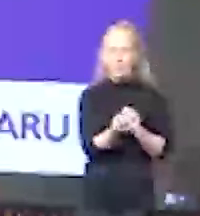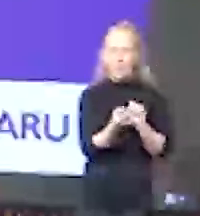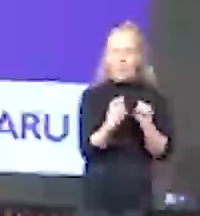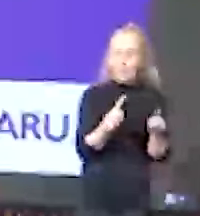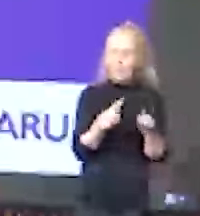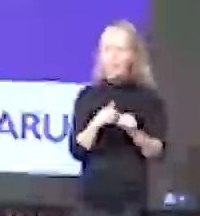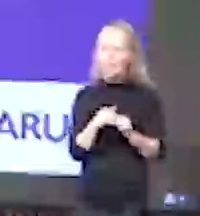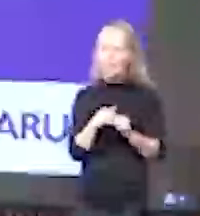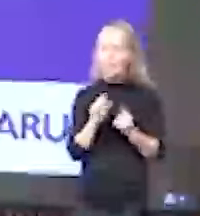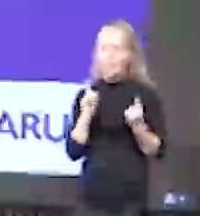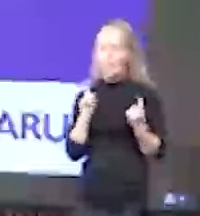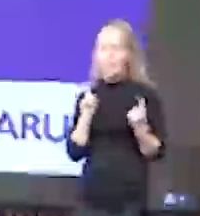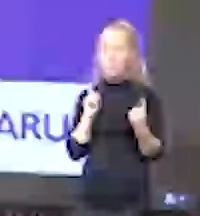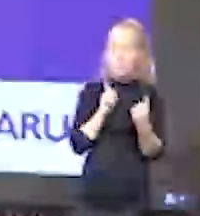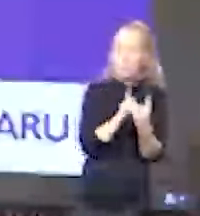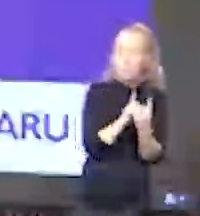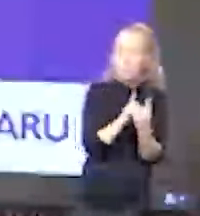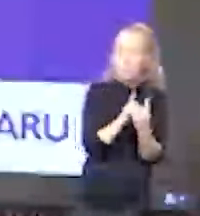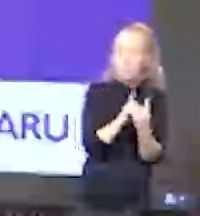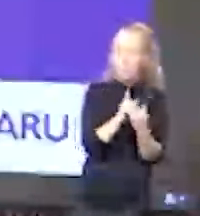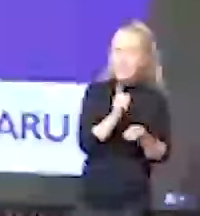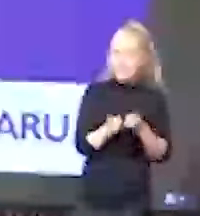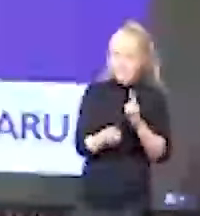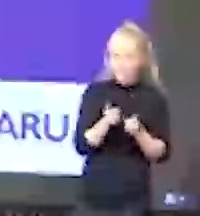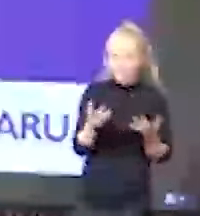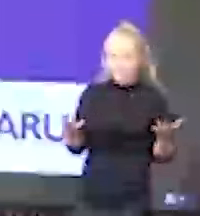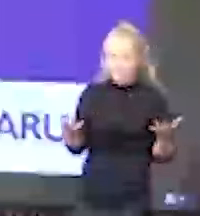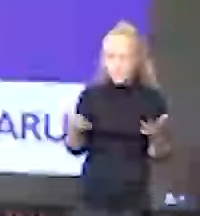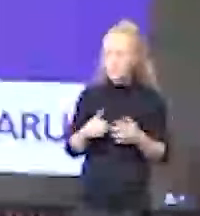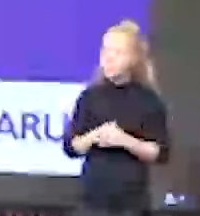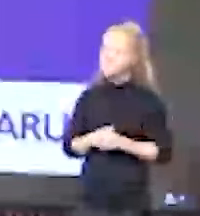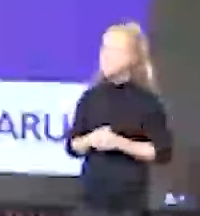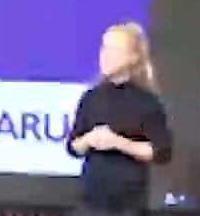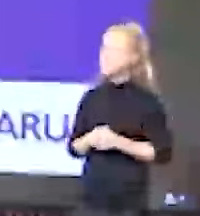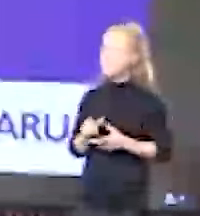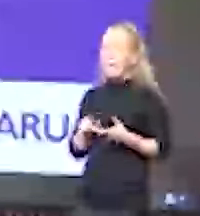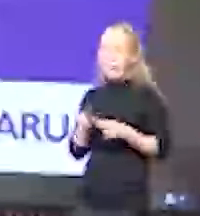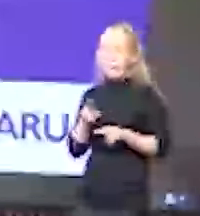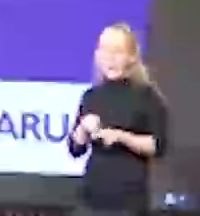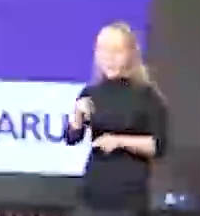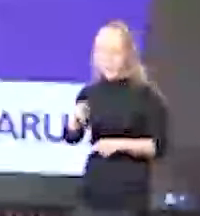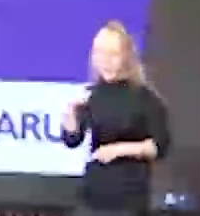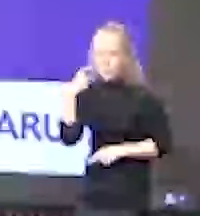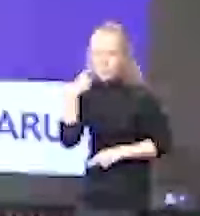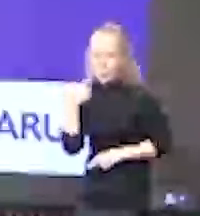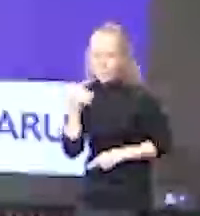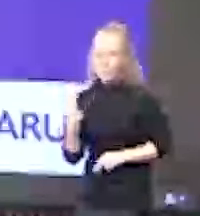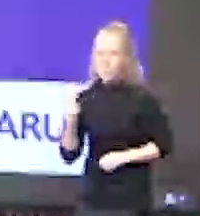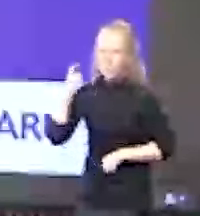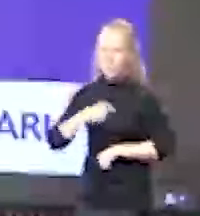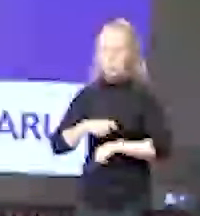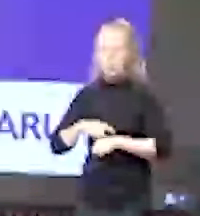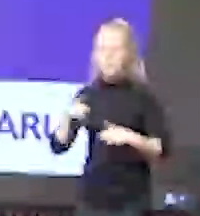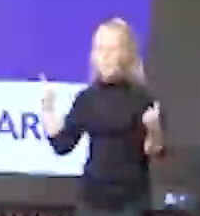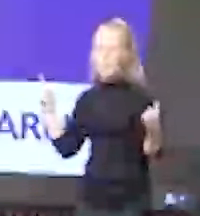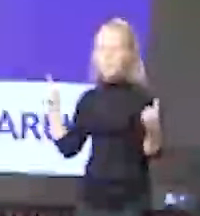taking moments are really important, and doing it, I think, particularly if you're trying to cold approach someone out in the community,